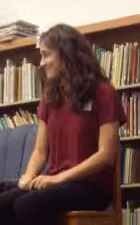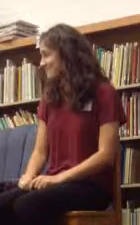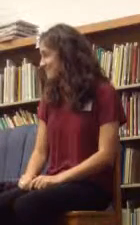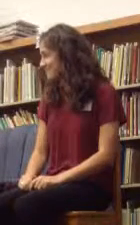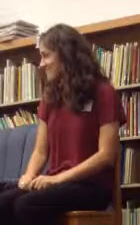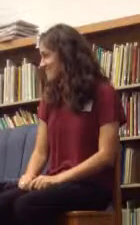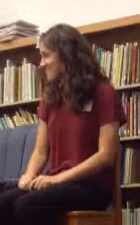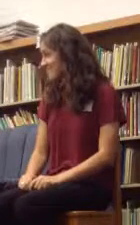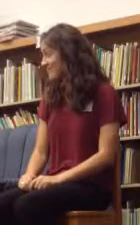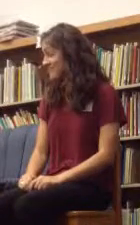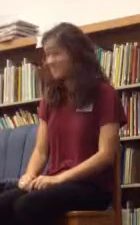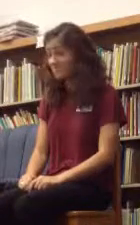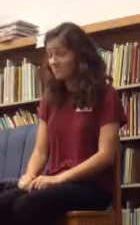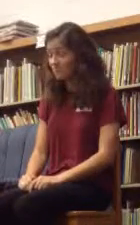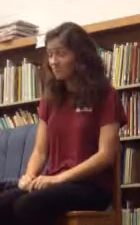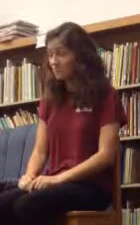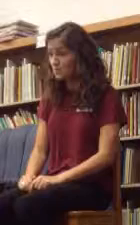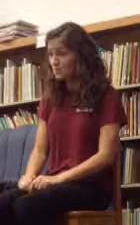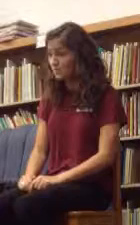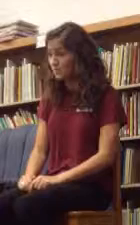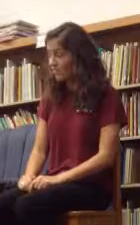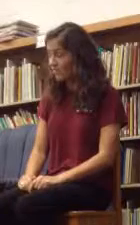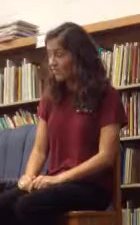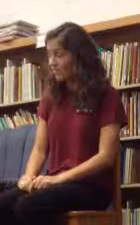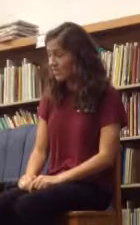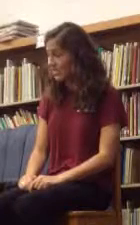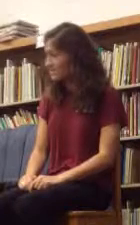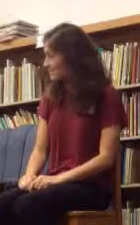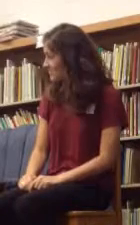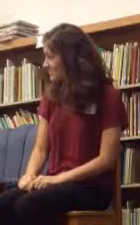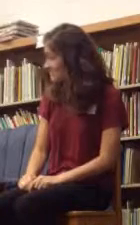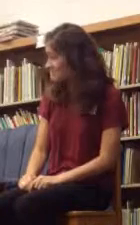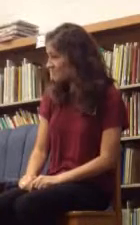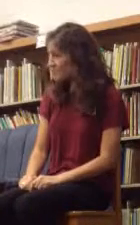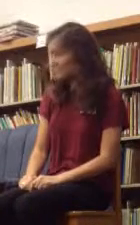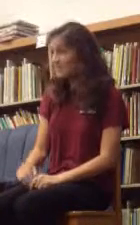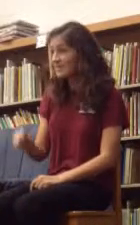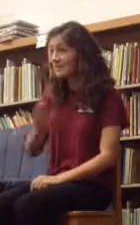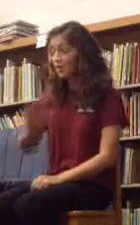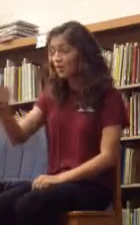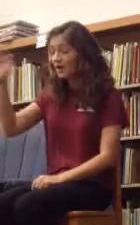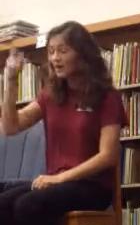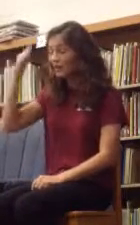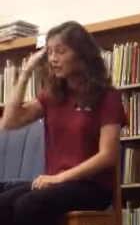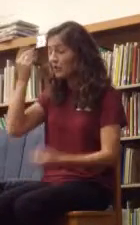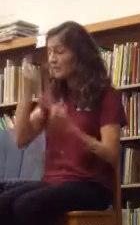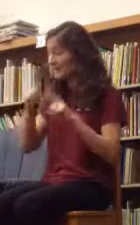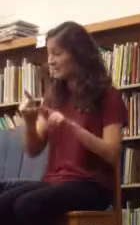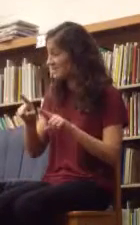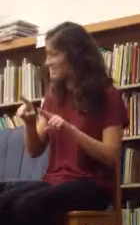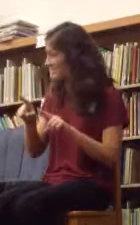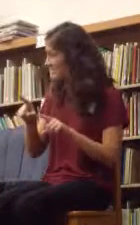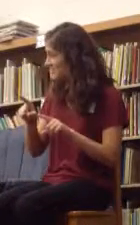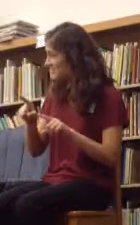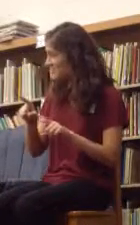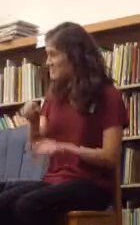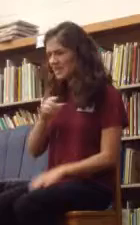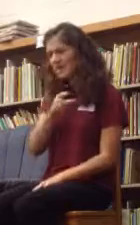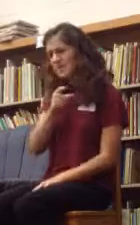All right. Don't shout out. Raise your hand if you know the answer. I see some new shapes.